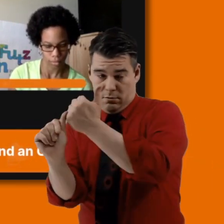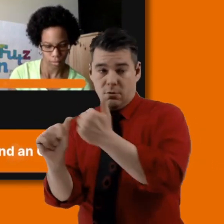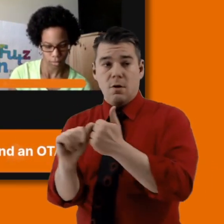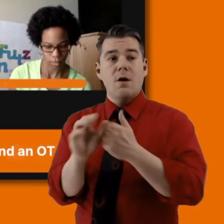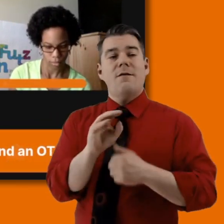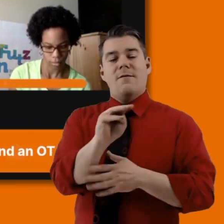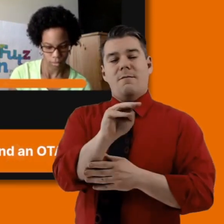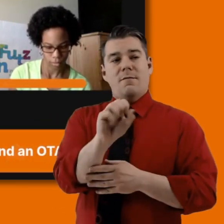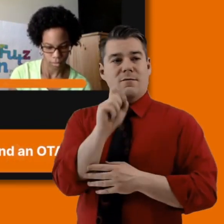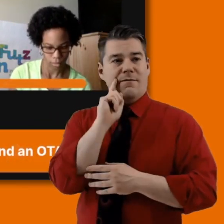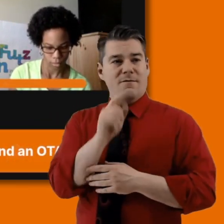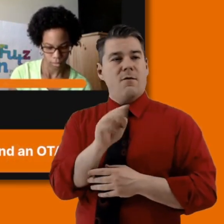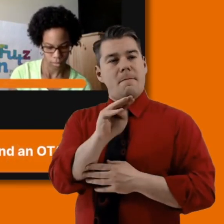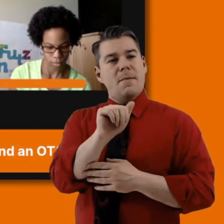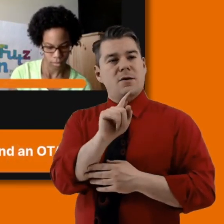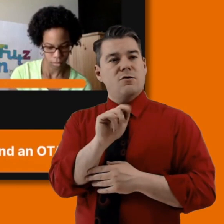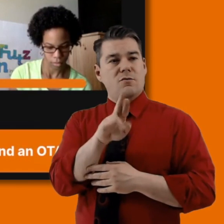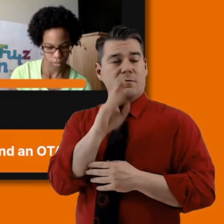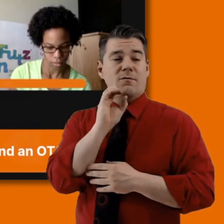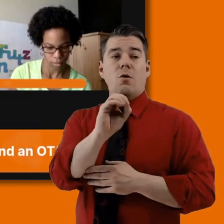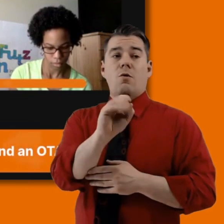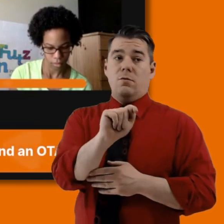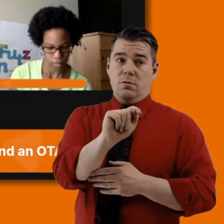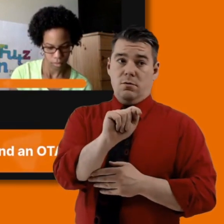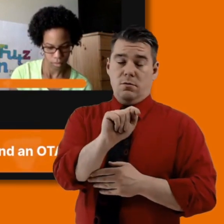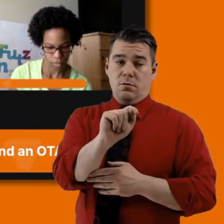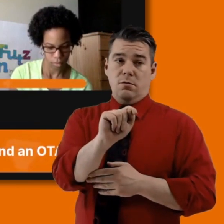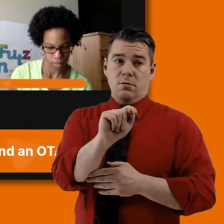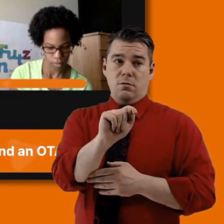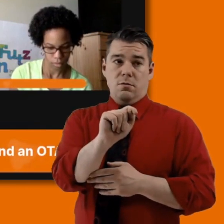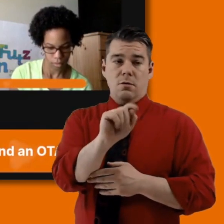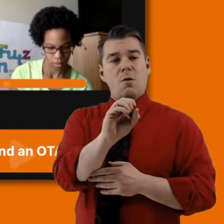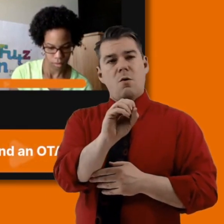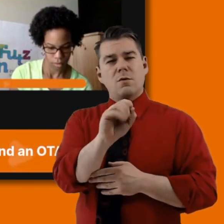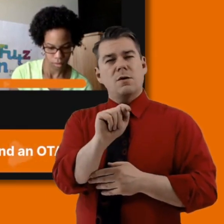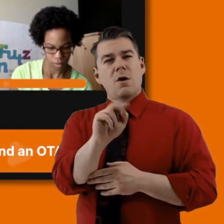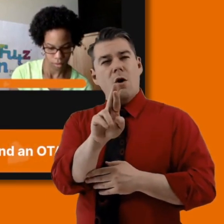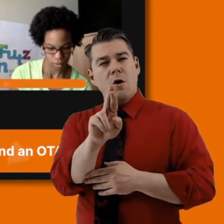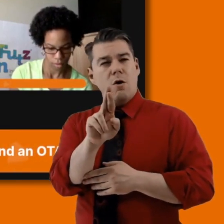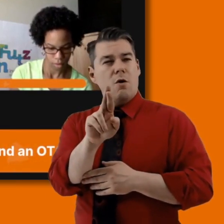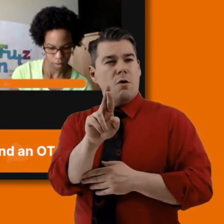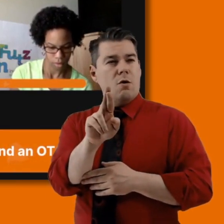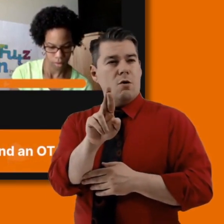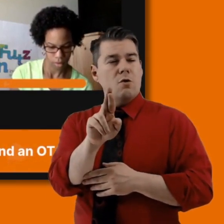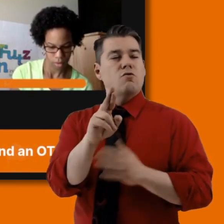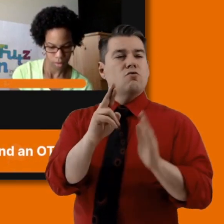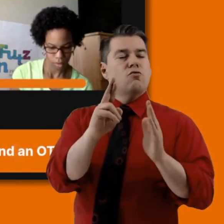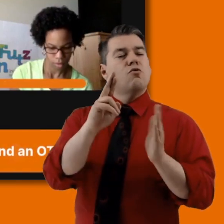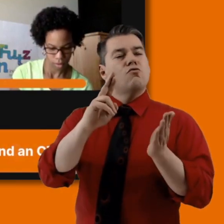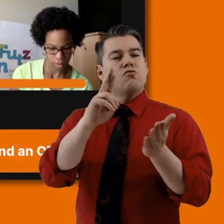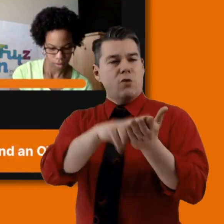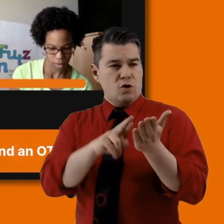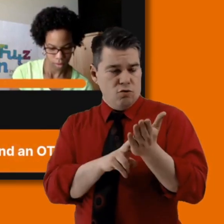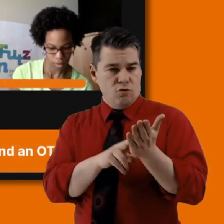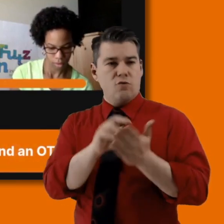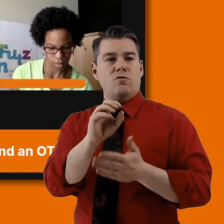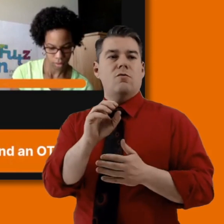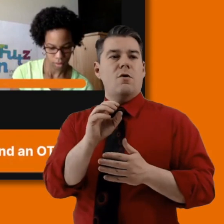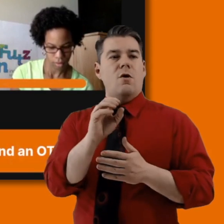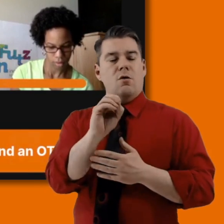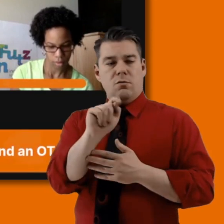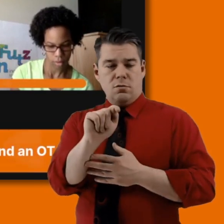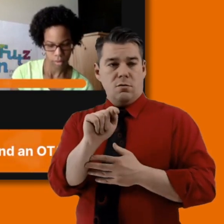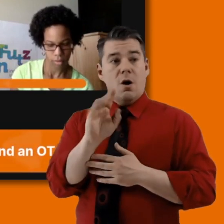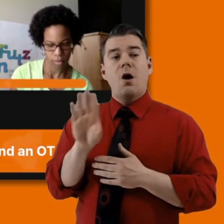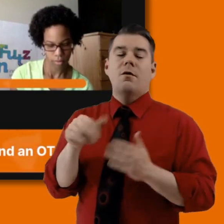the master's level, which is an OT, or an occupational therapist, OTR, registered occupational therapist. And then there's also going to be the